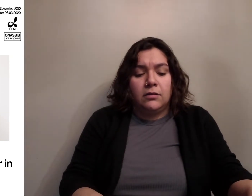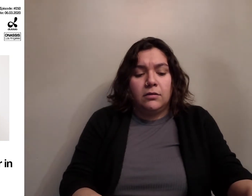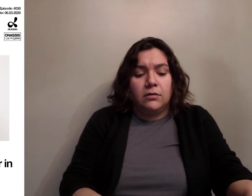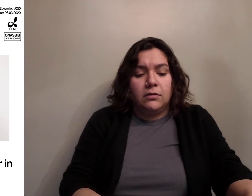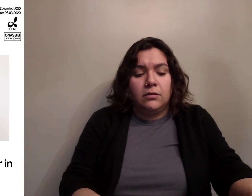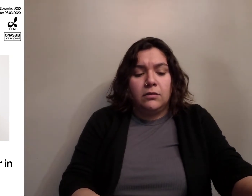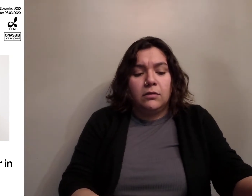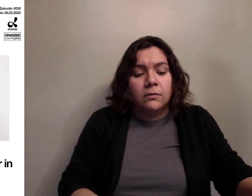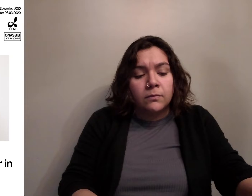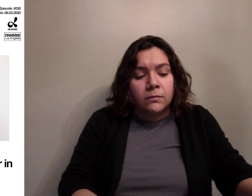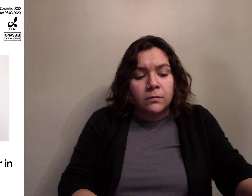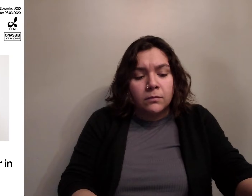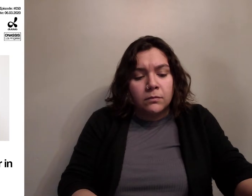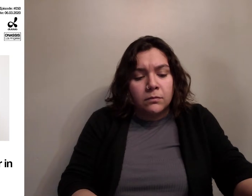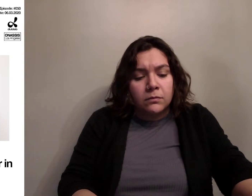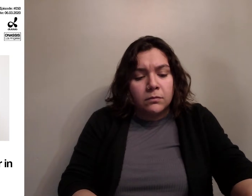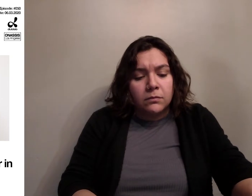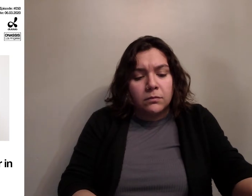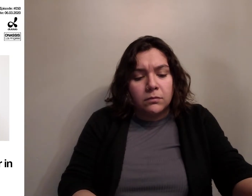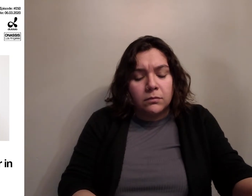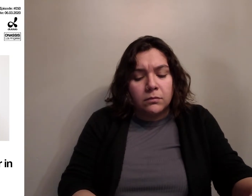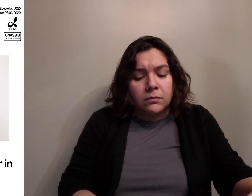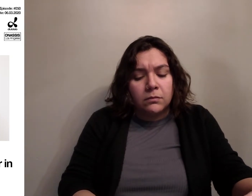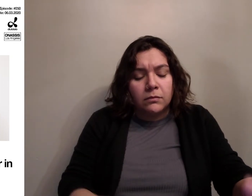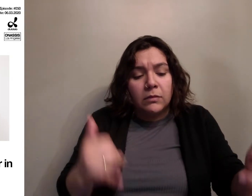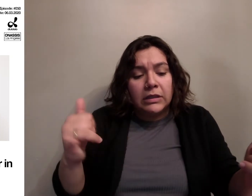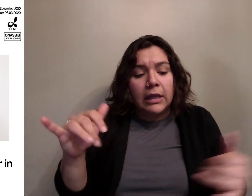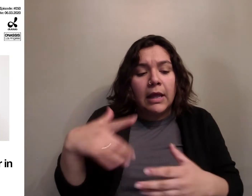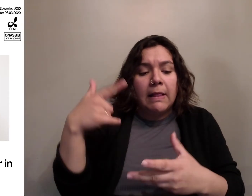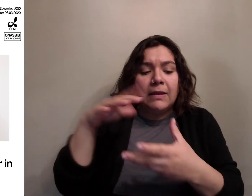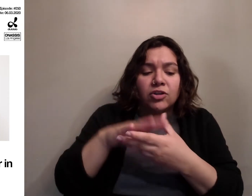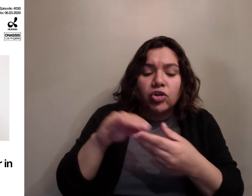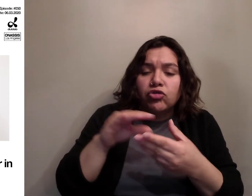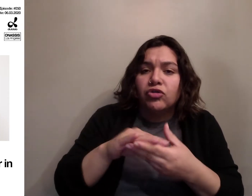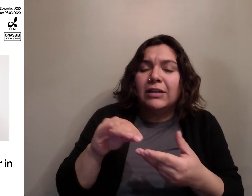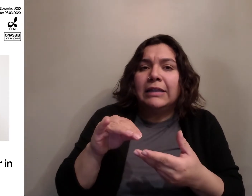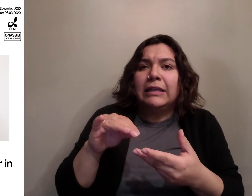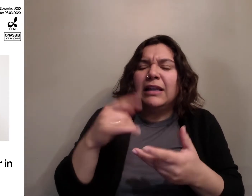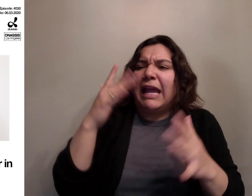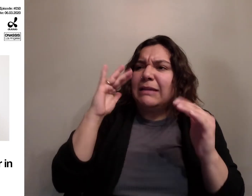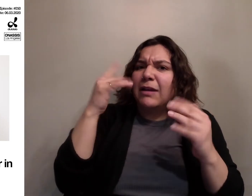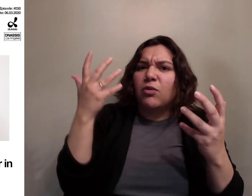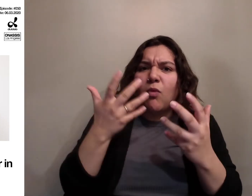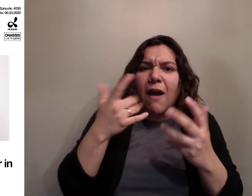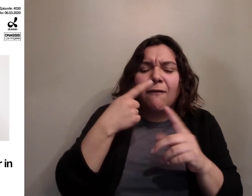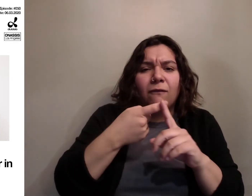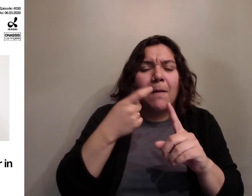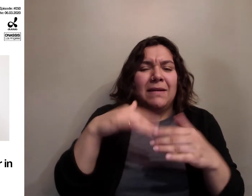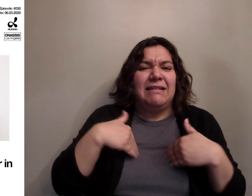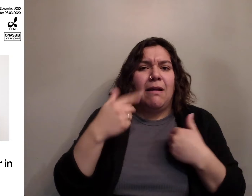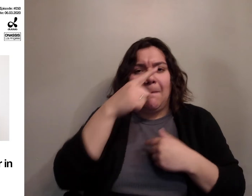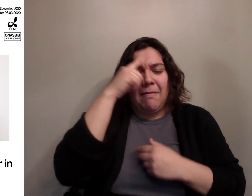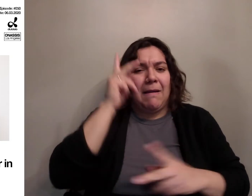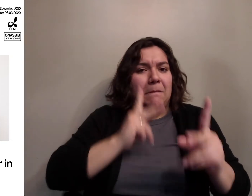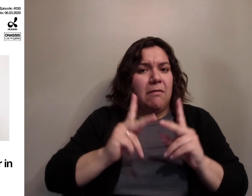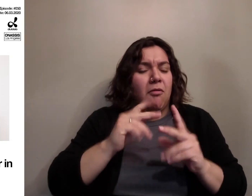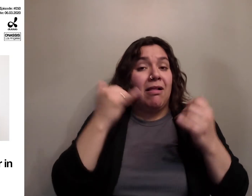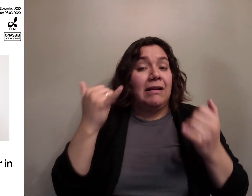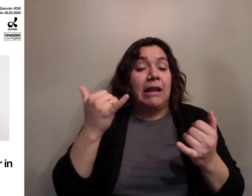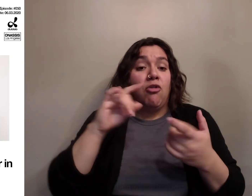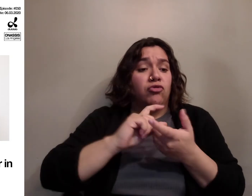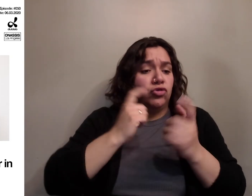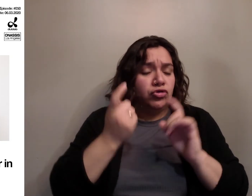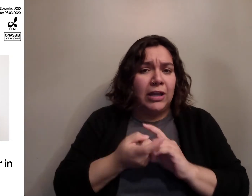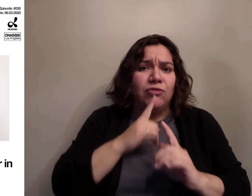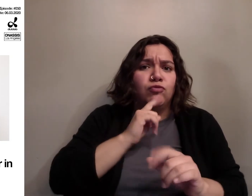media, and it's like, what more does this country expect of young Black